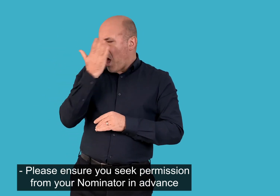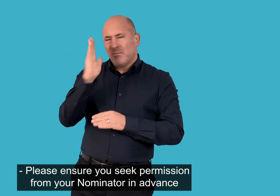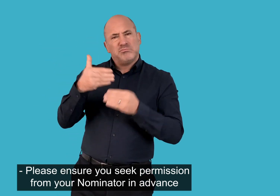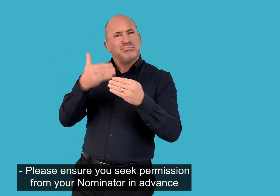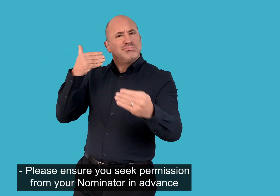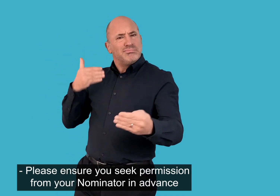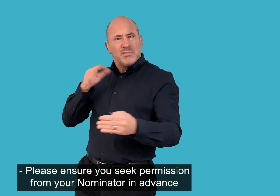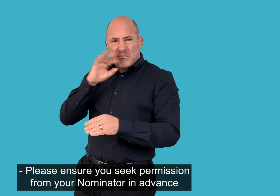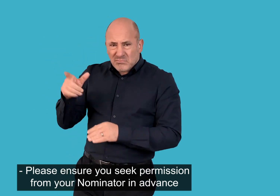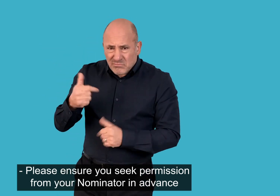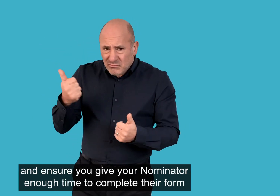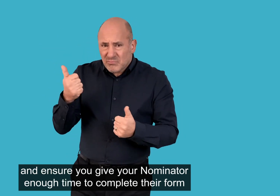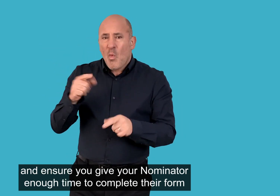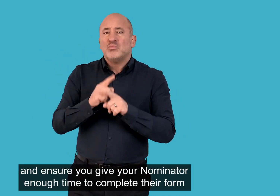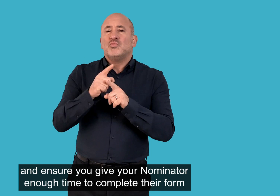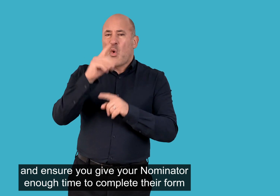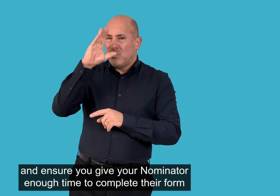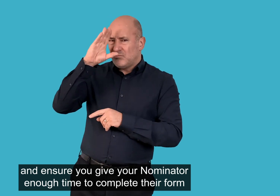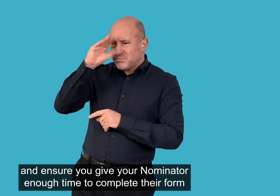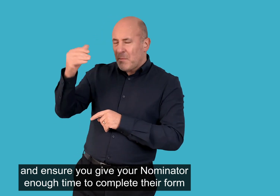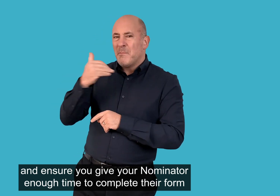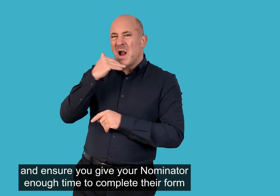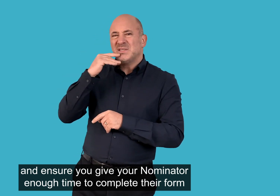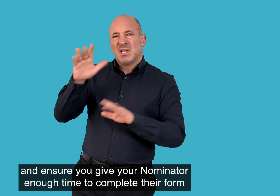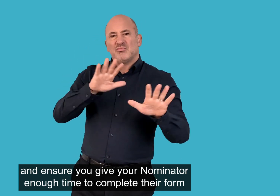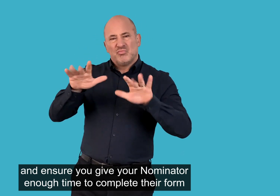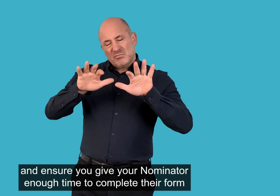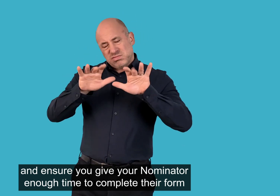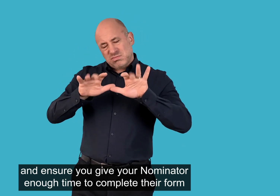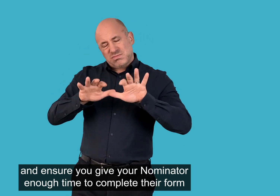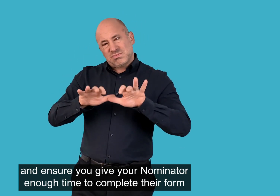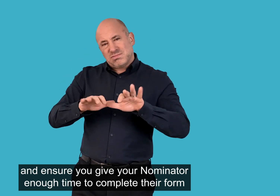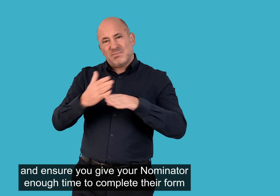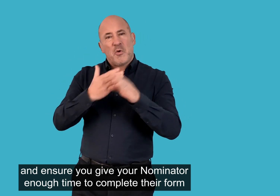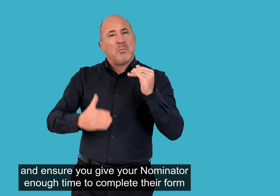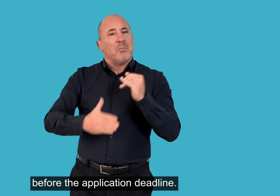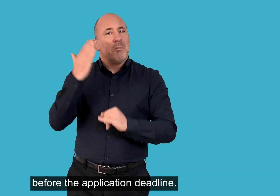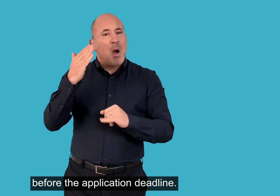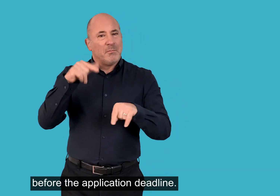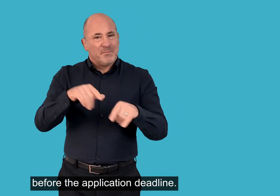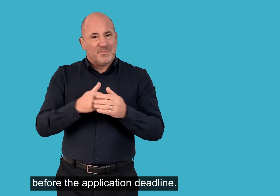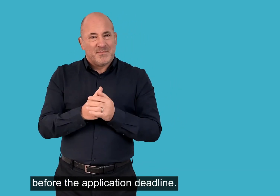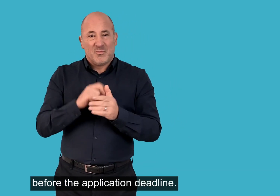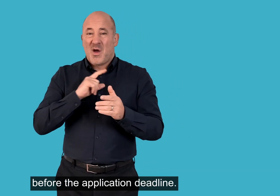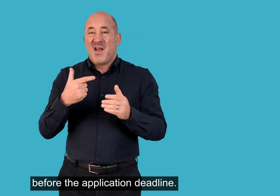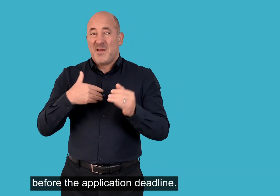in advance, and ensure you give your nominator enough time to complete their form before the